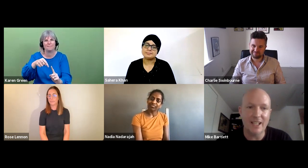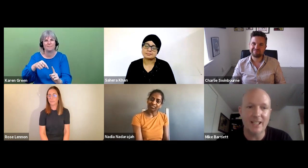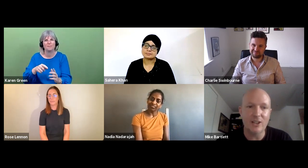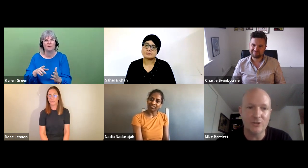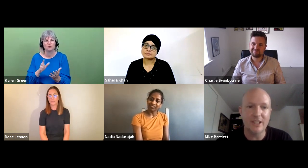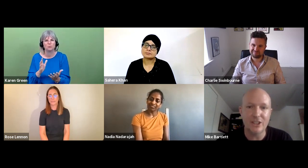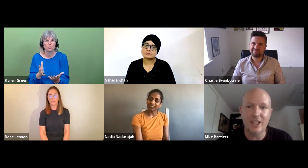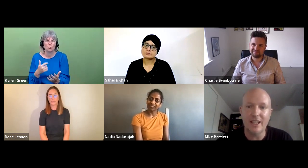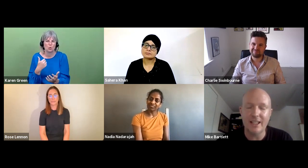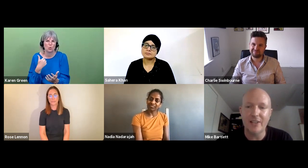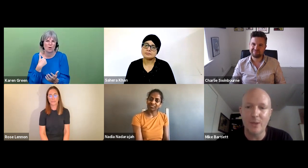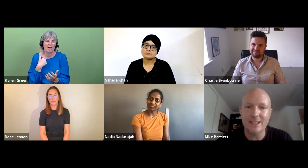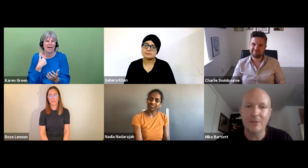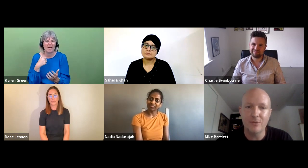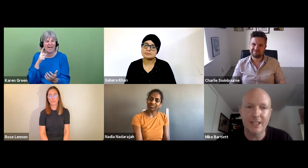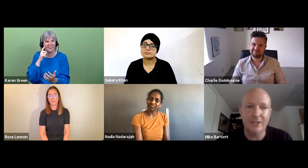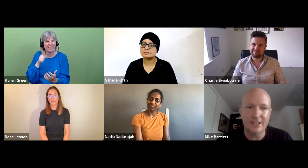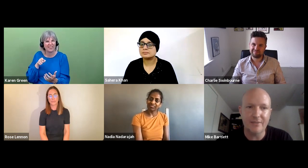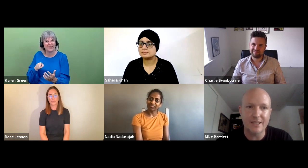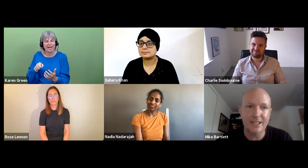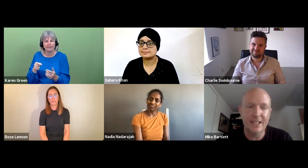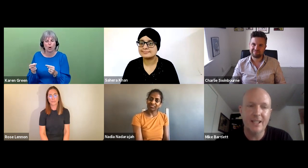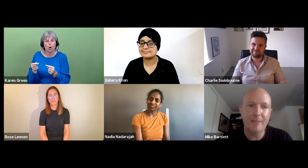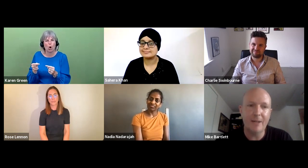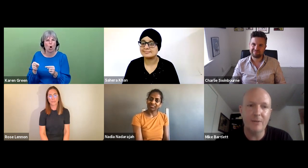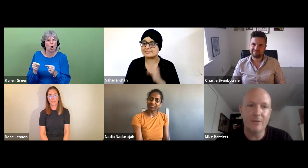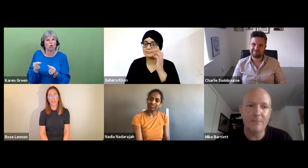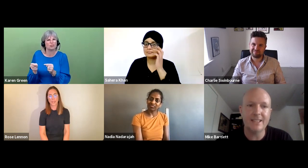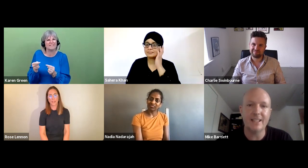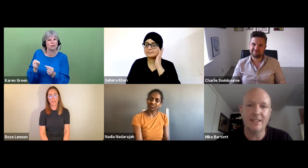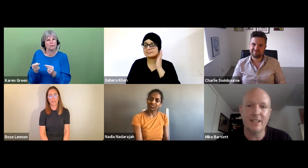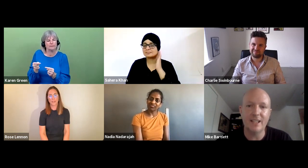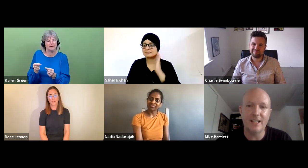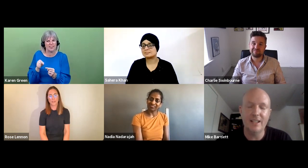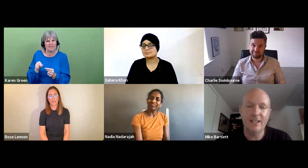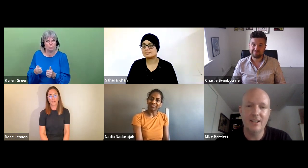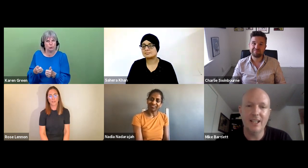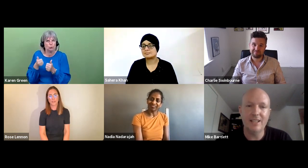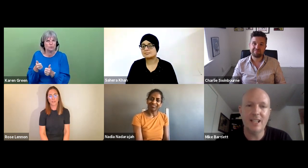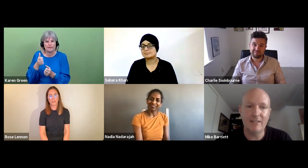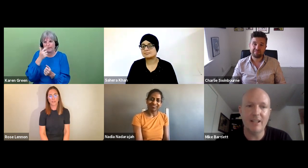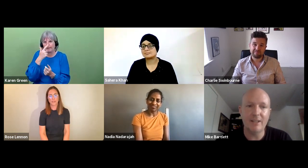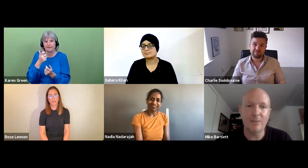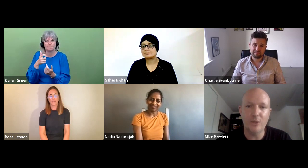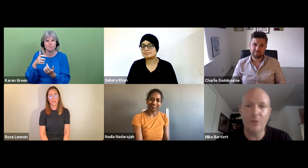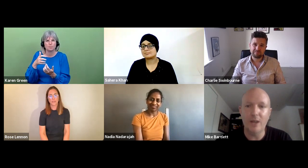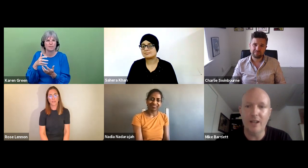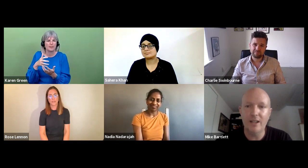that contradiction. I think that's where some of the really good stuff is, about mixing the interior, what you are,